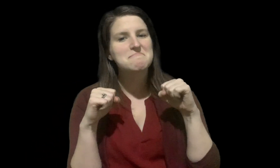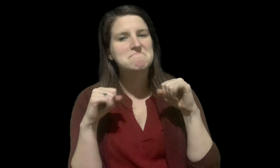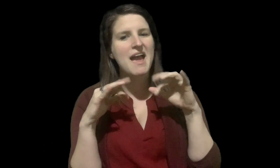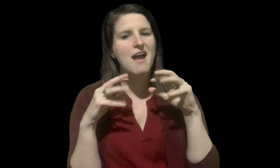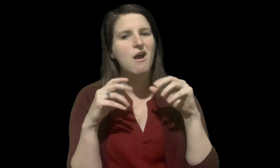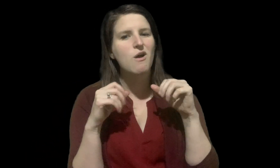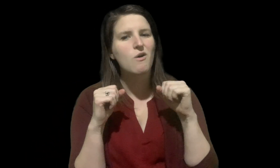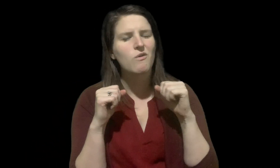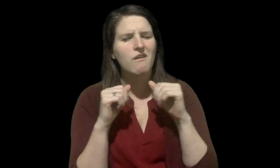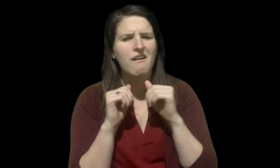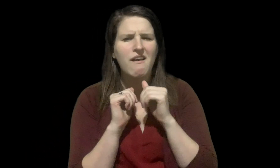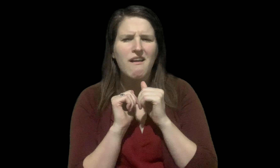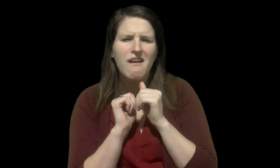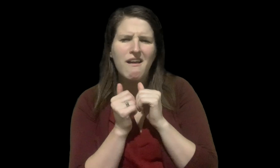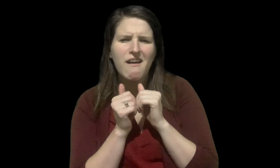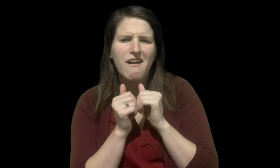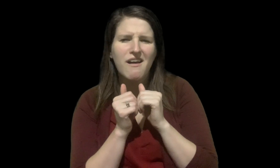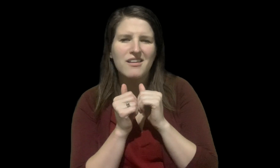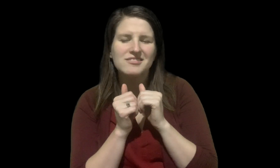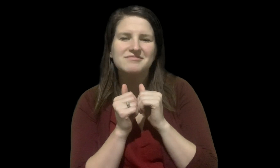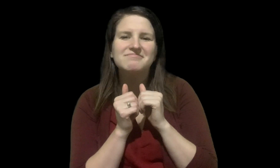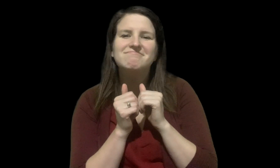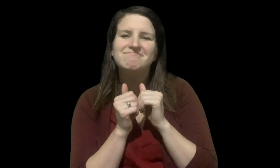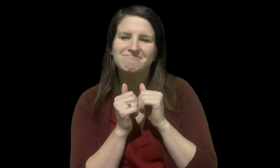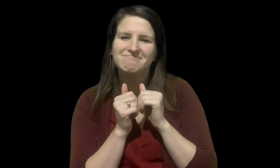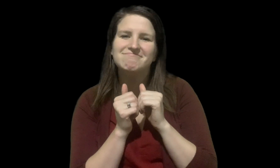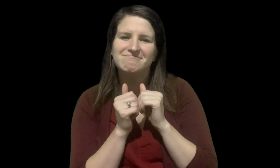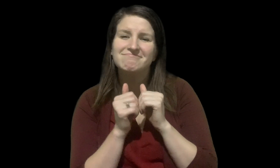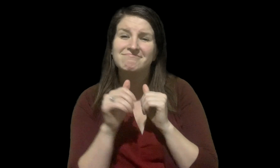Are you wondering how to become skilled in American Sign Language?